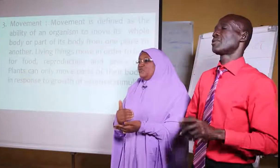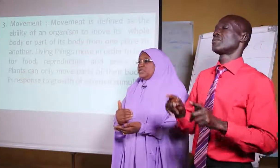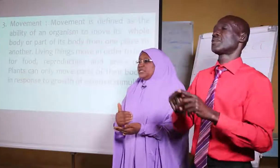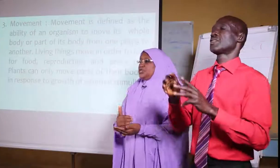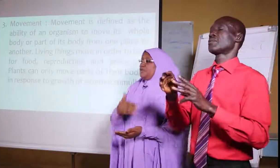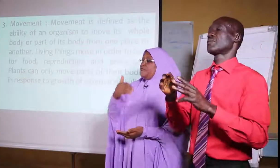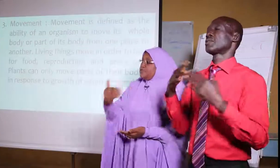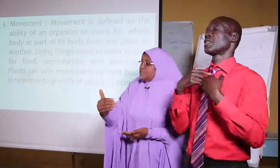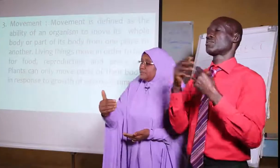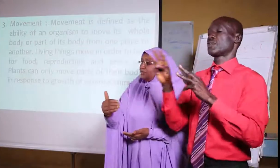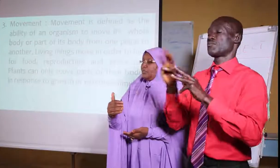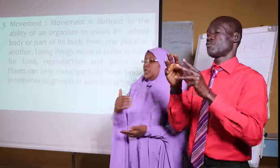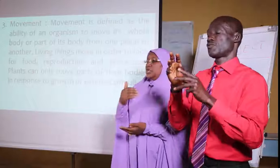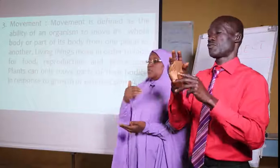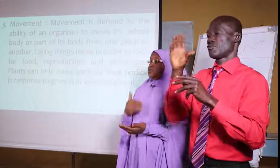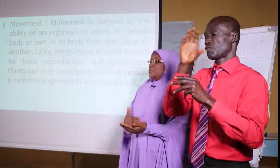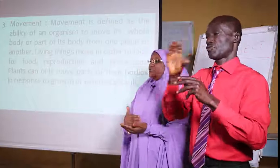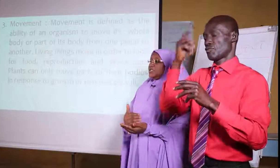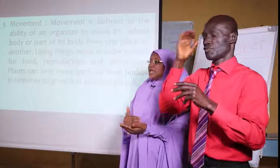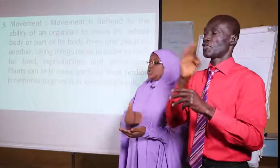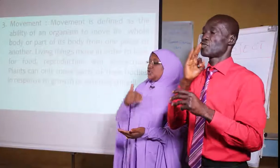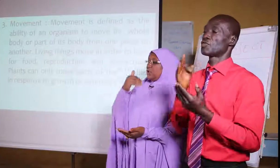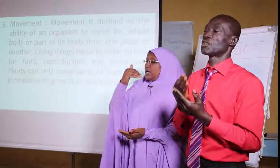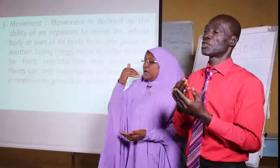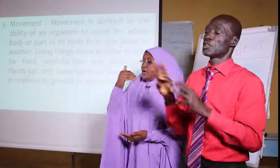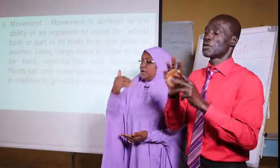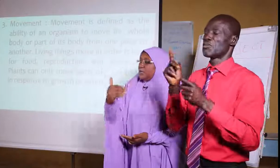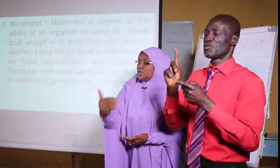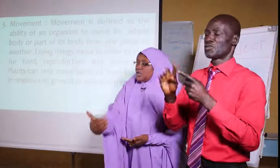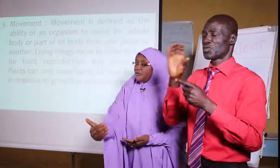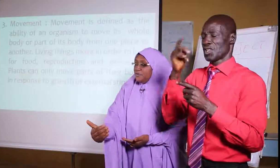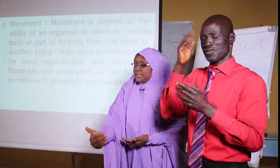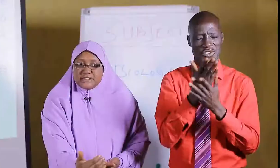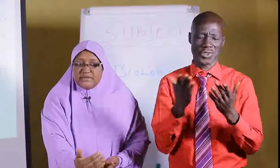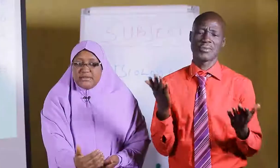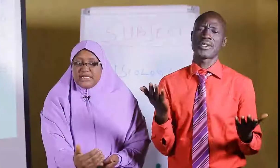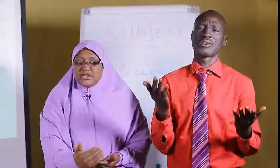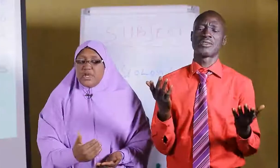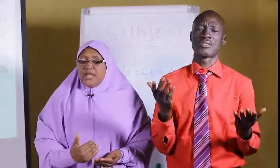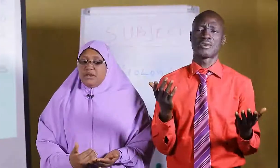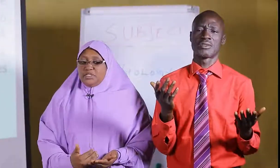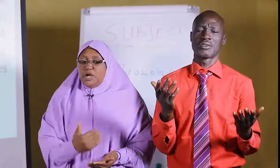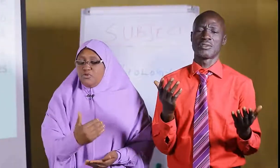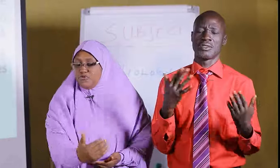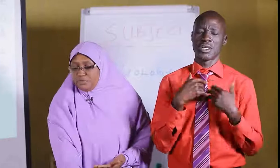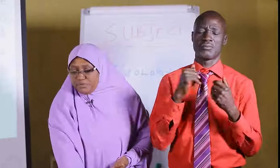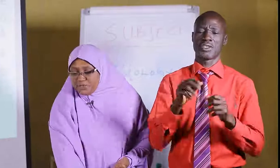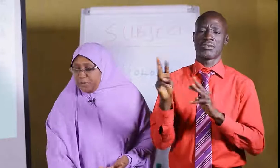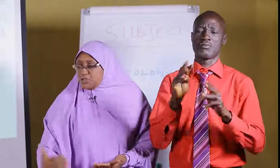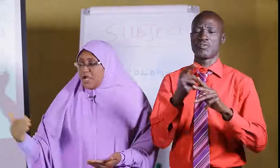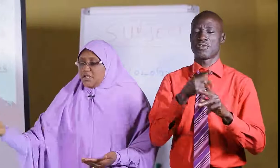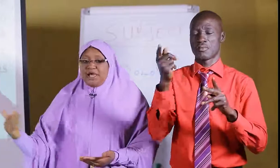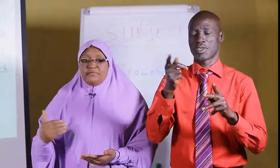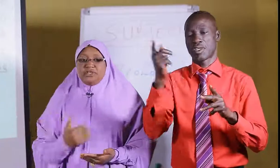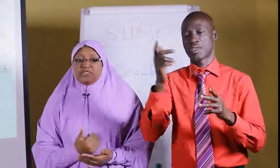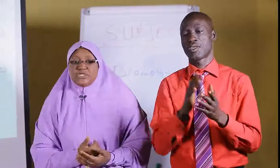animals move in search of food. They also move in search of reproductive mates. That is, an animal can move from this